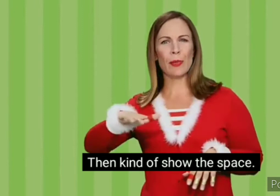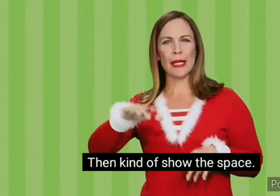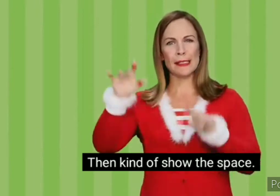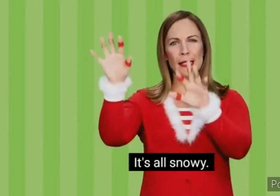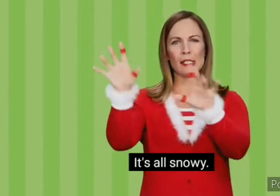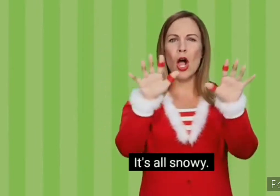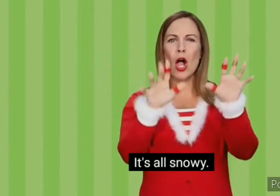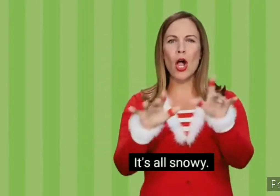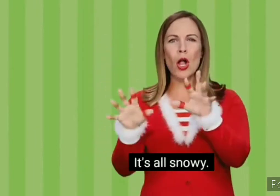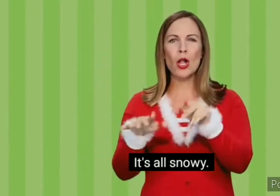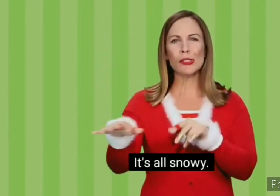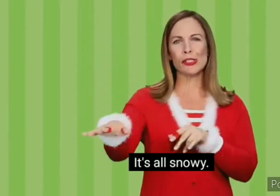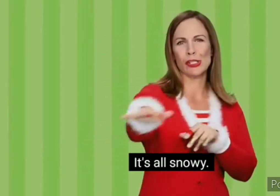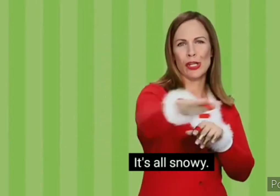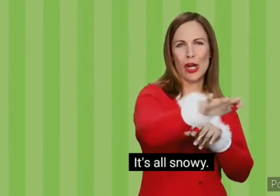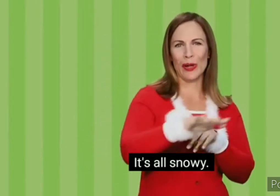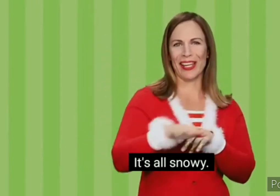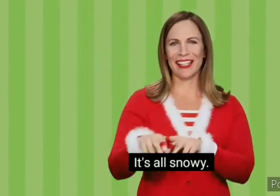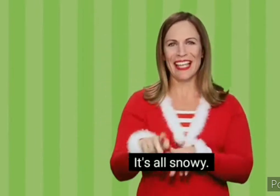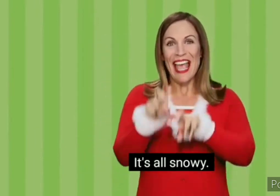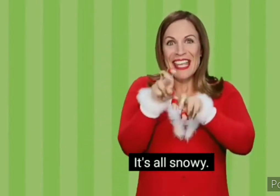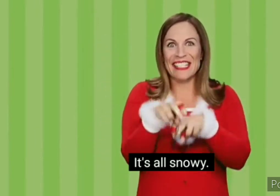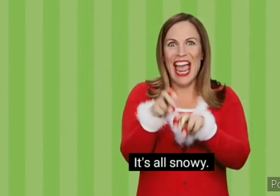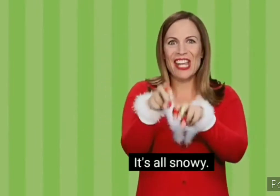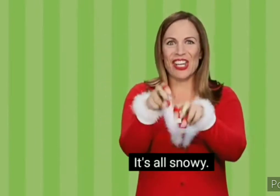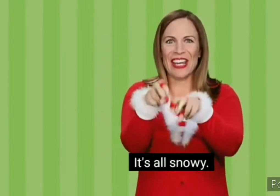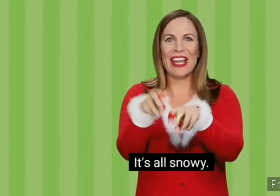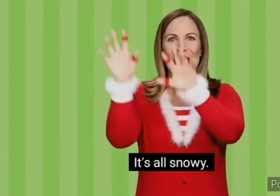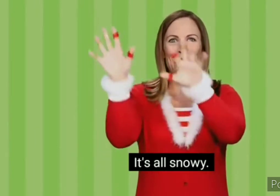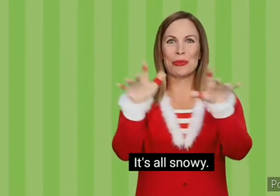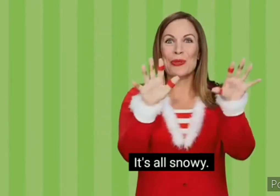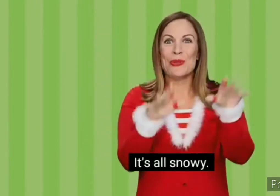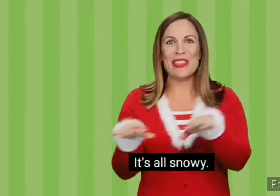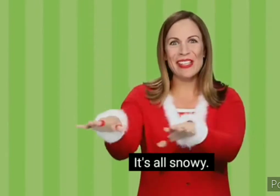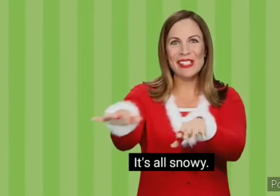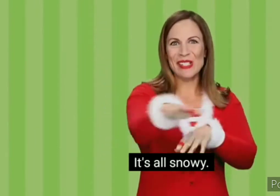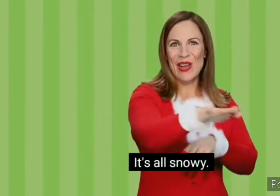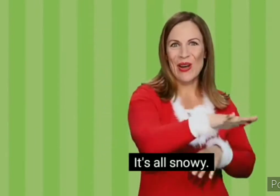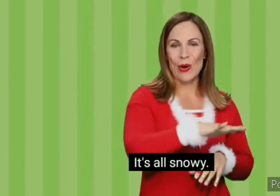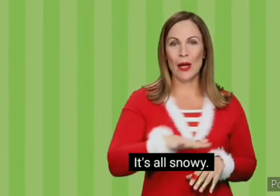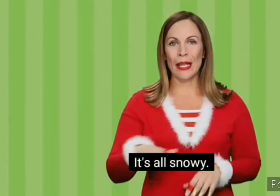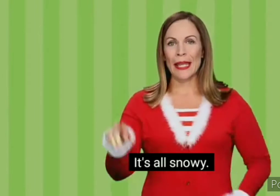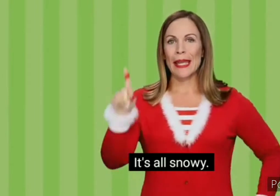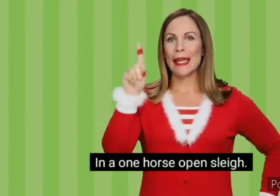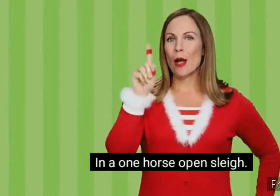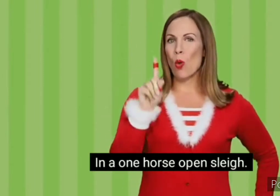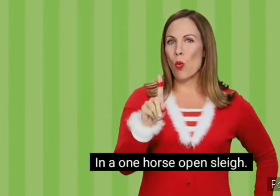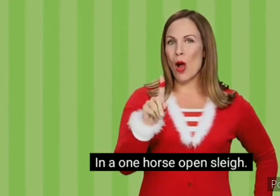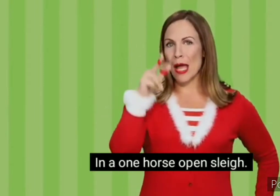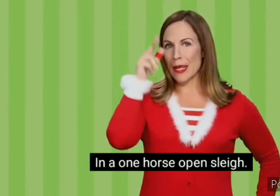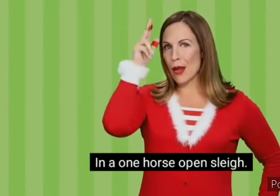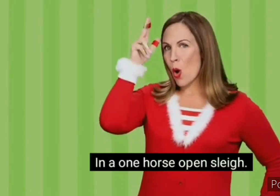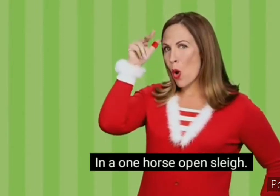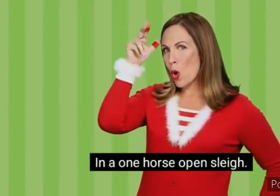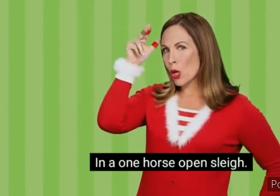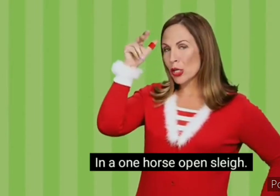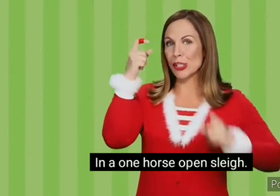Seaweed is always greener in somebody else's lake. You dream about golden up there, but that is a